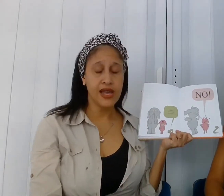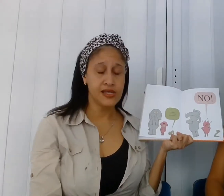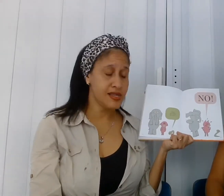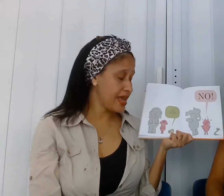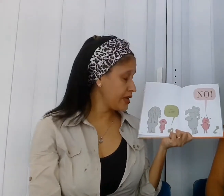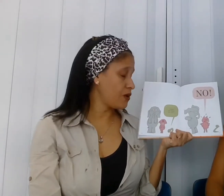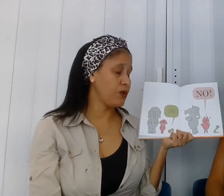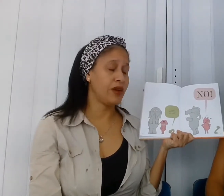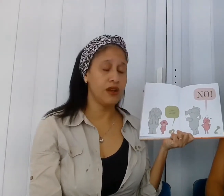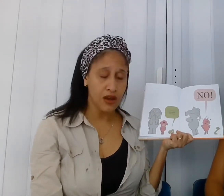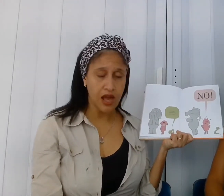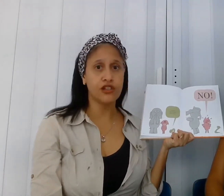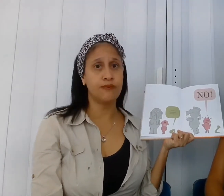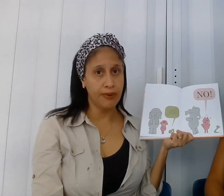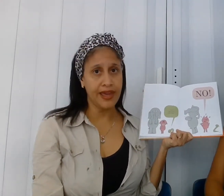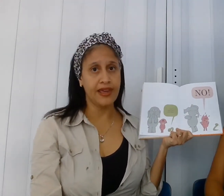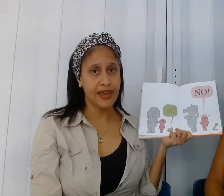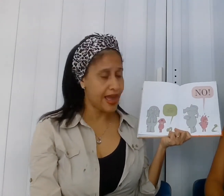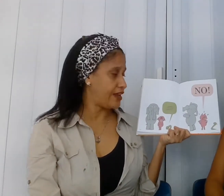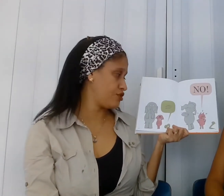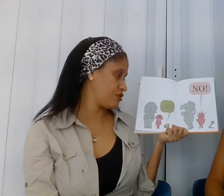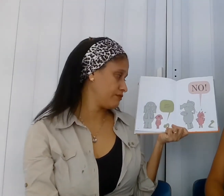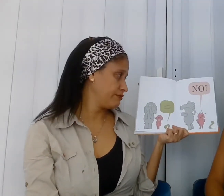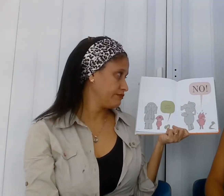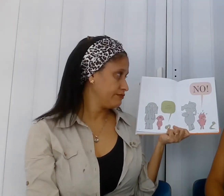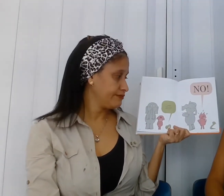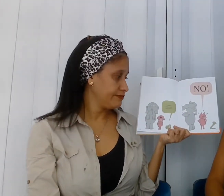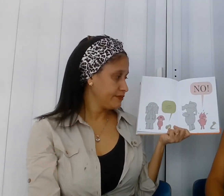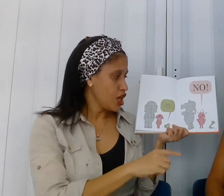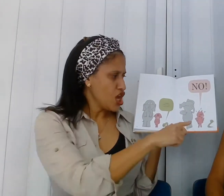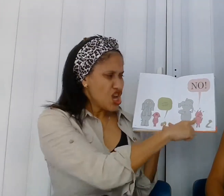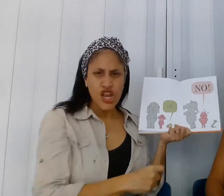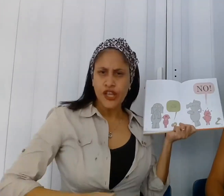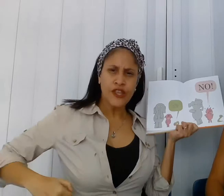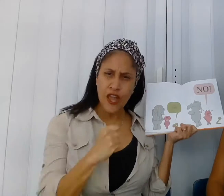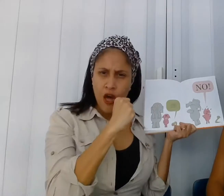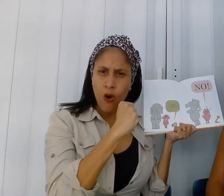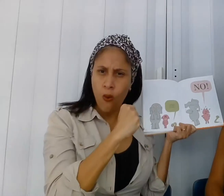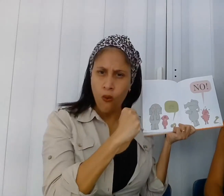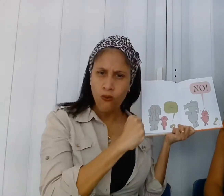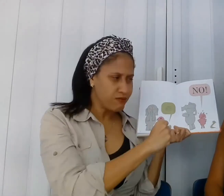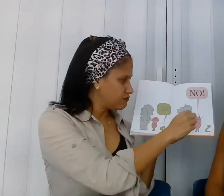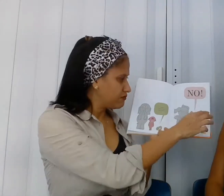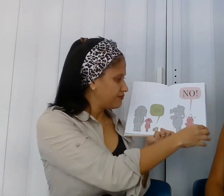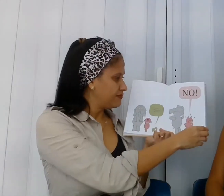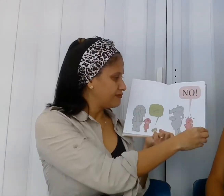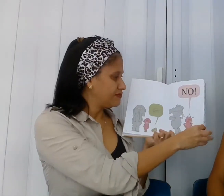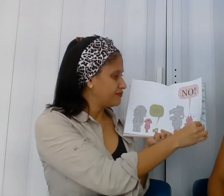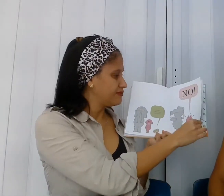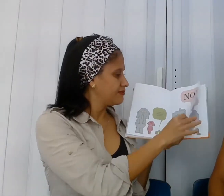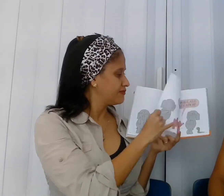A snake who cannot play catch. No!